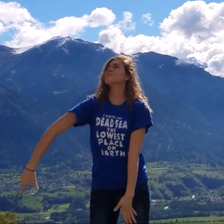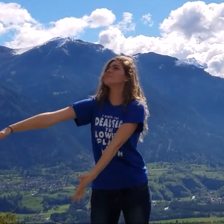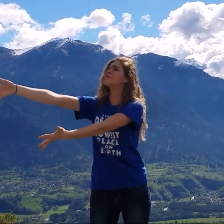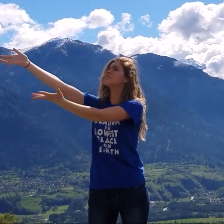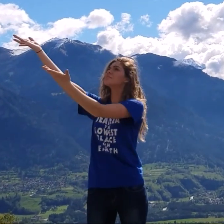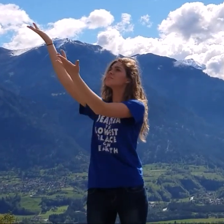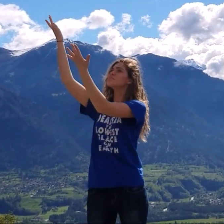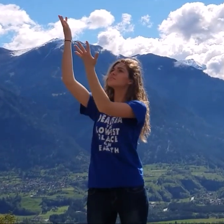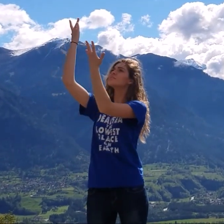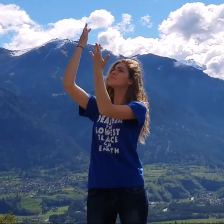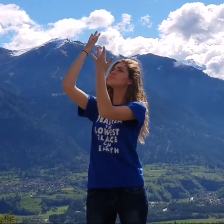me